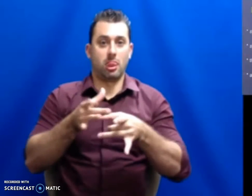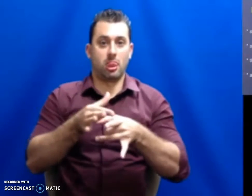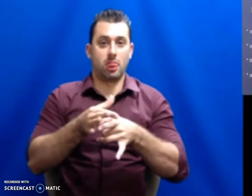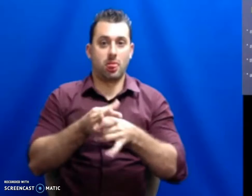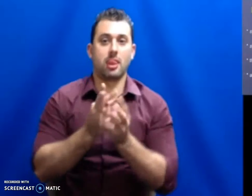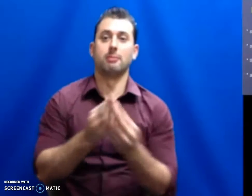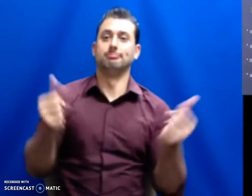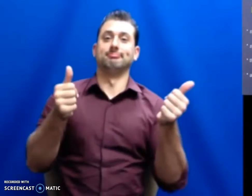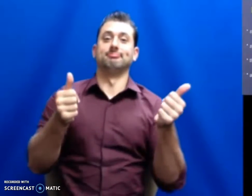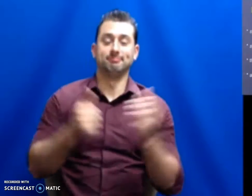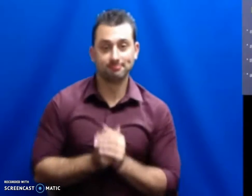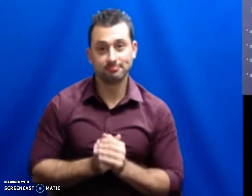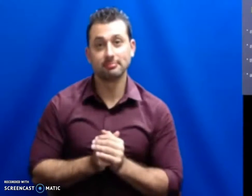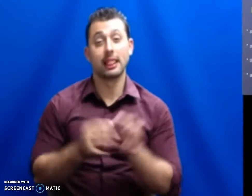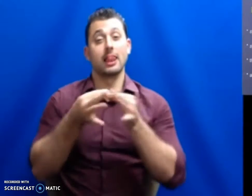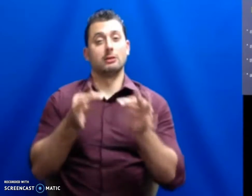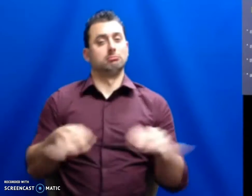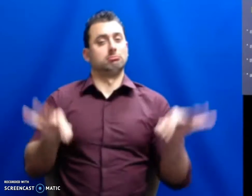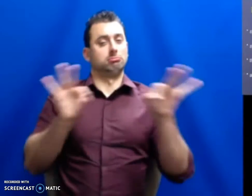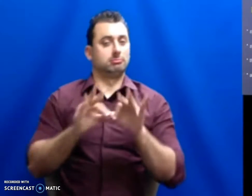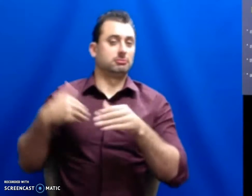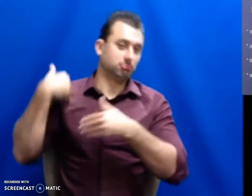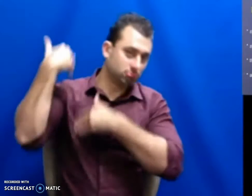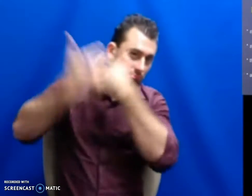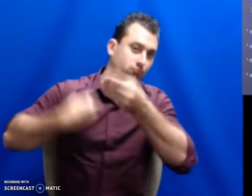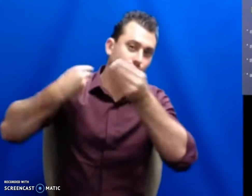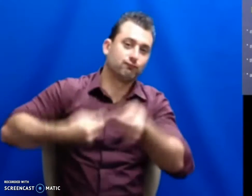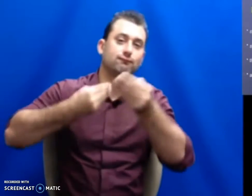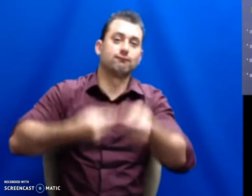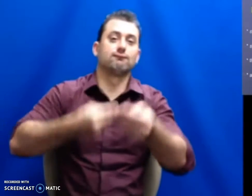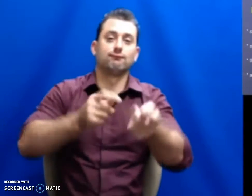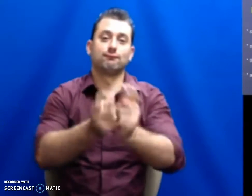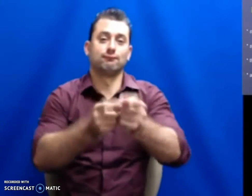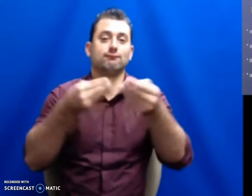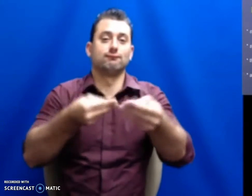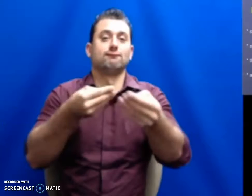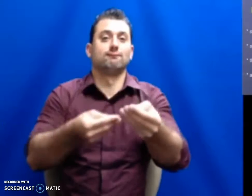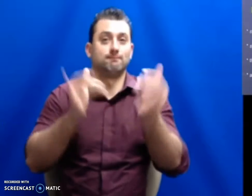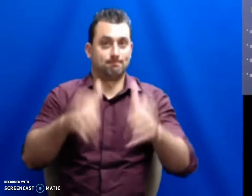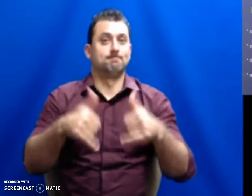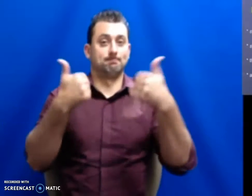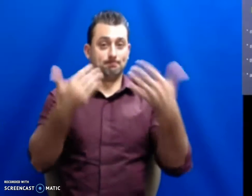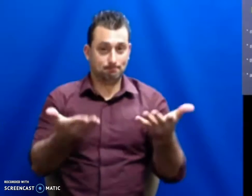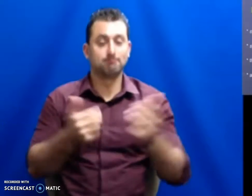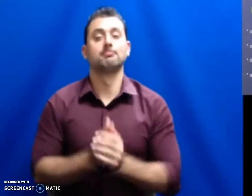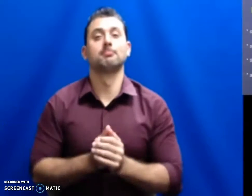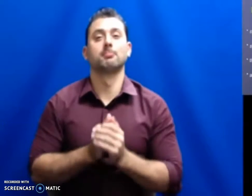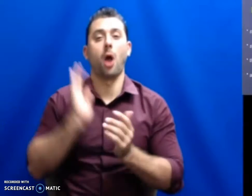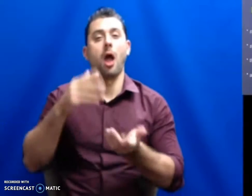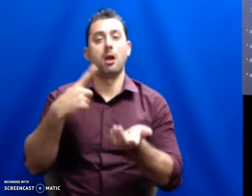but Latin doesn't increase, evolve, anything. It may eventually even just disappear. Also, language is used by generations